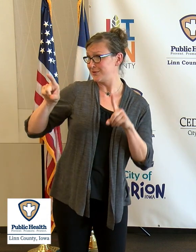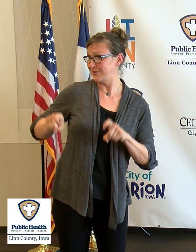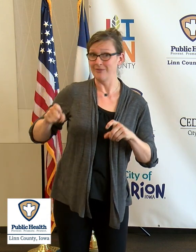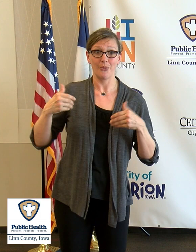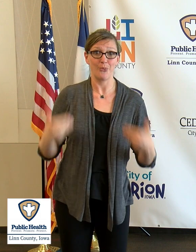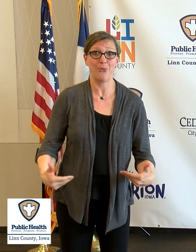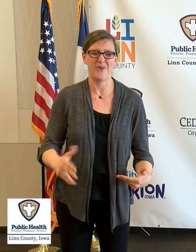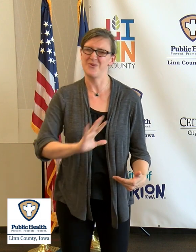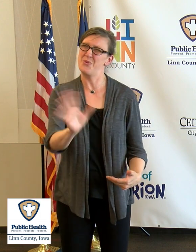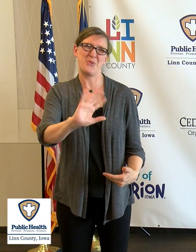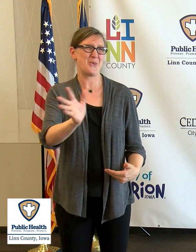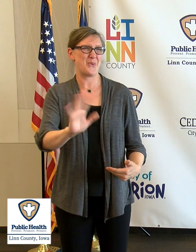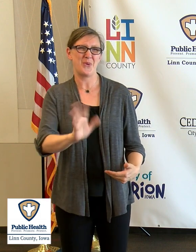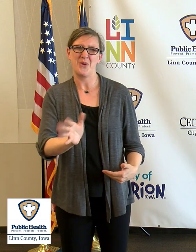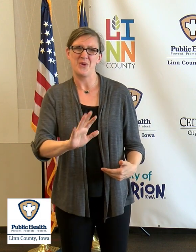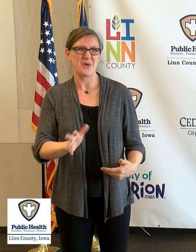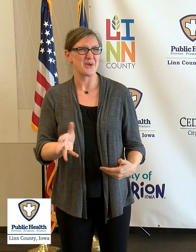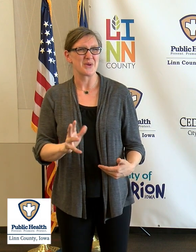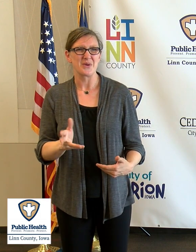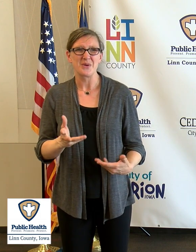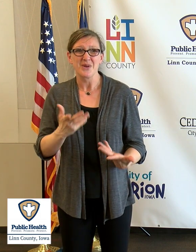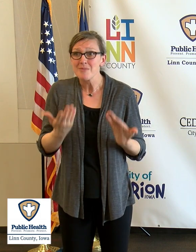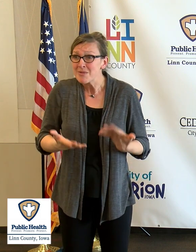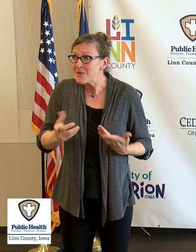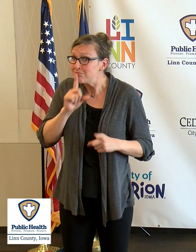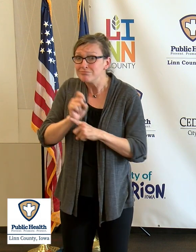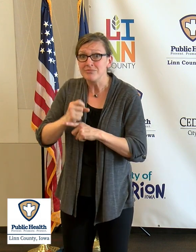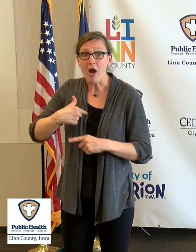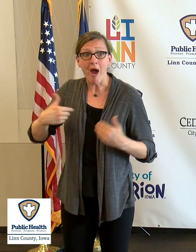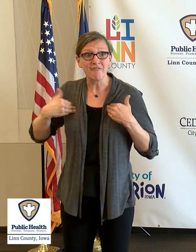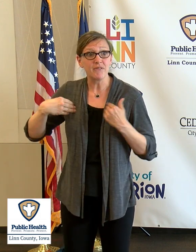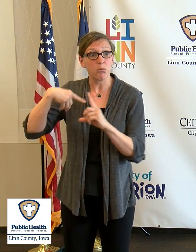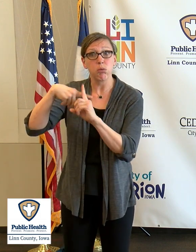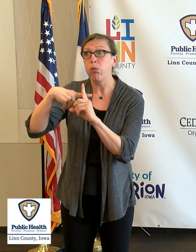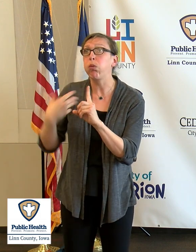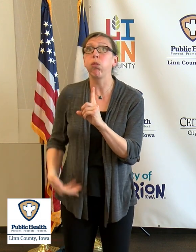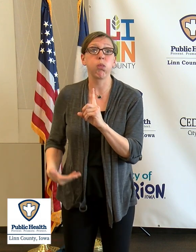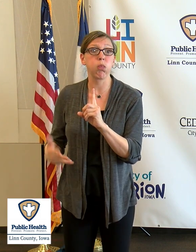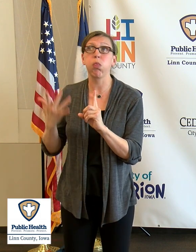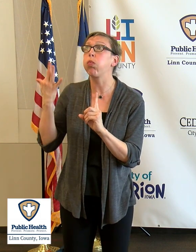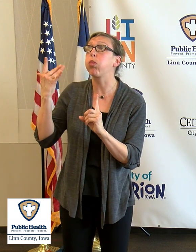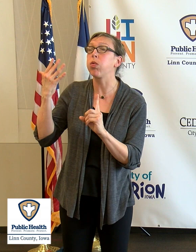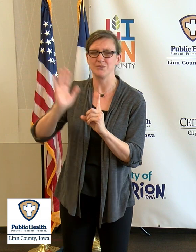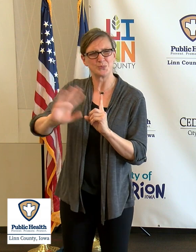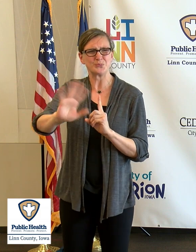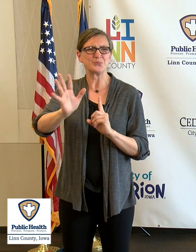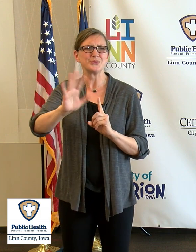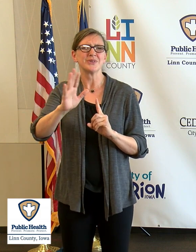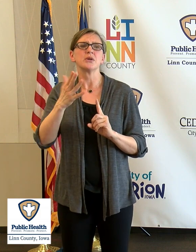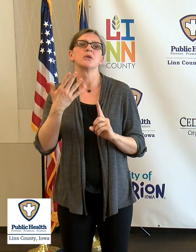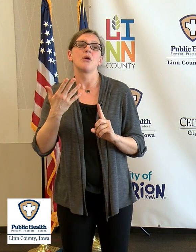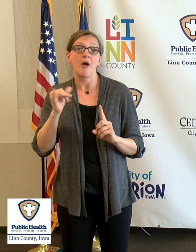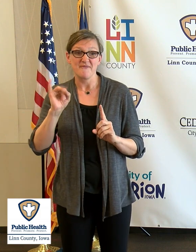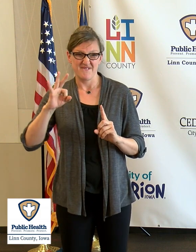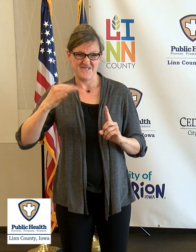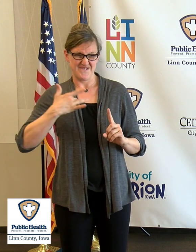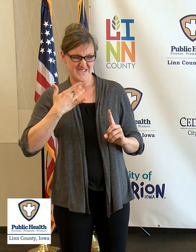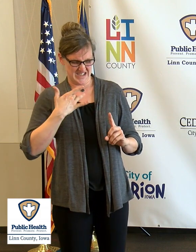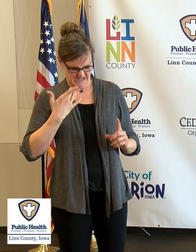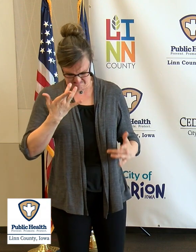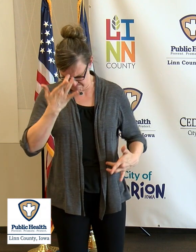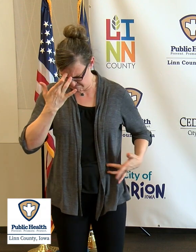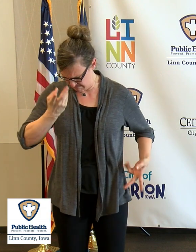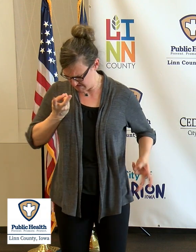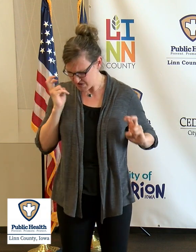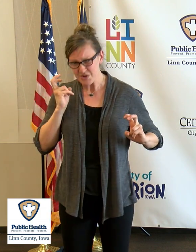Please contact your healthcare provider. If you have questions regarding Test Iowa, please